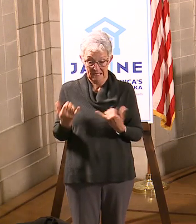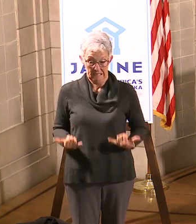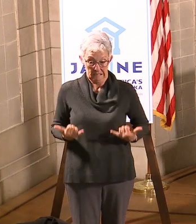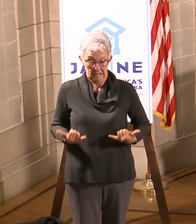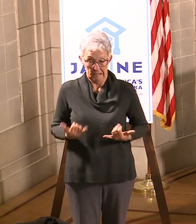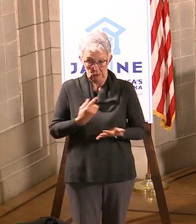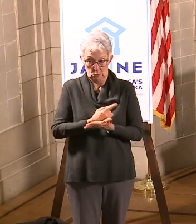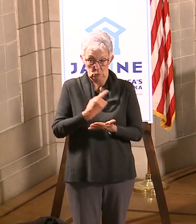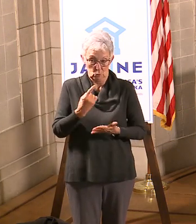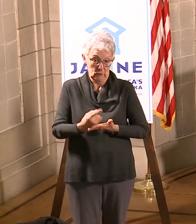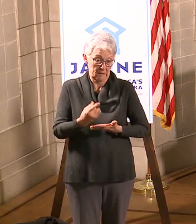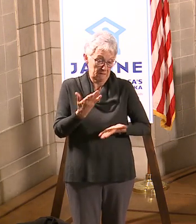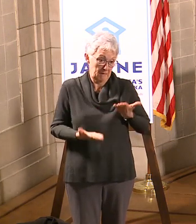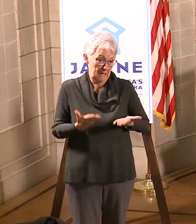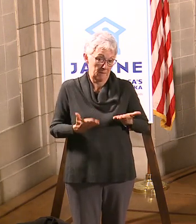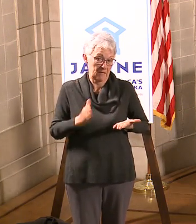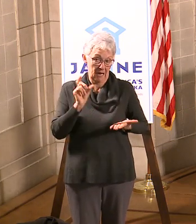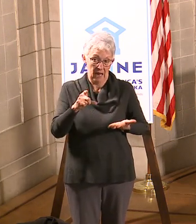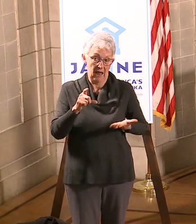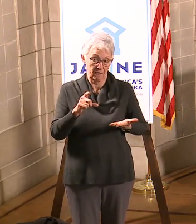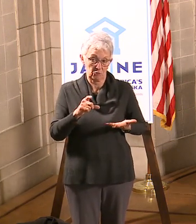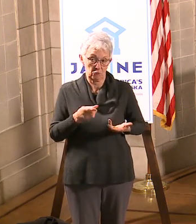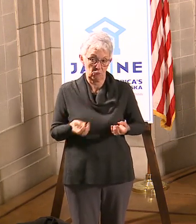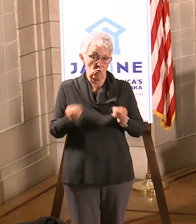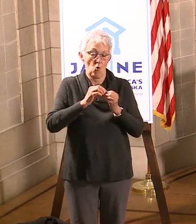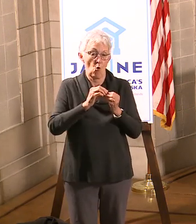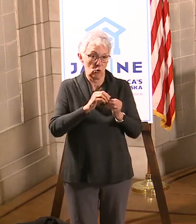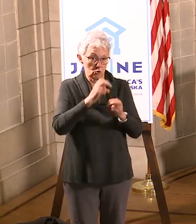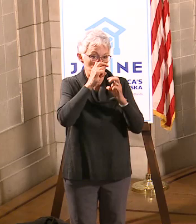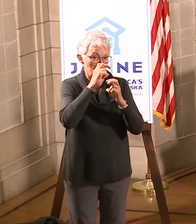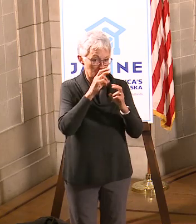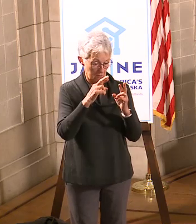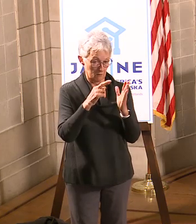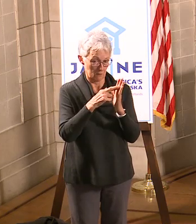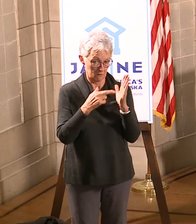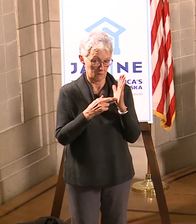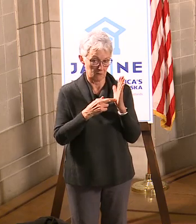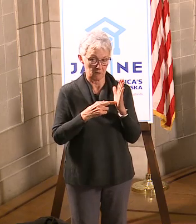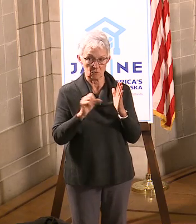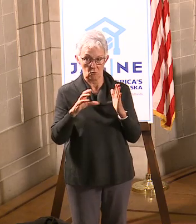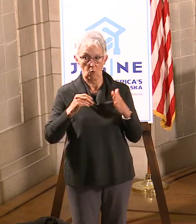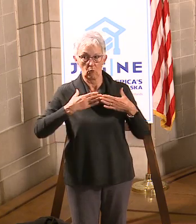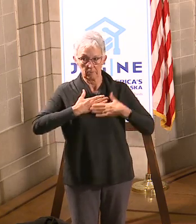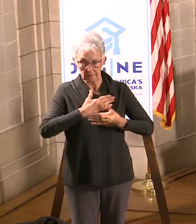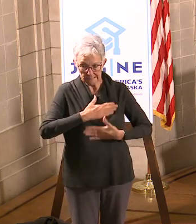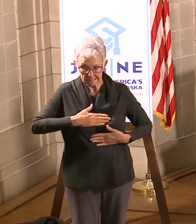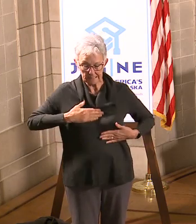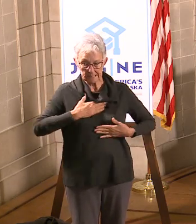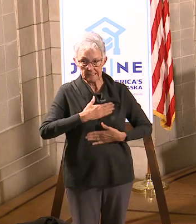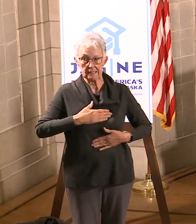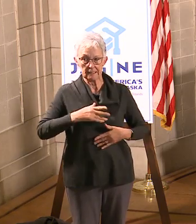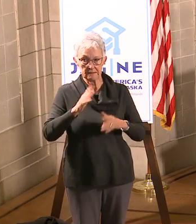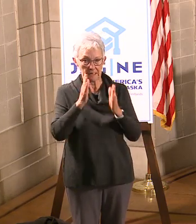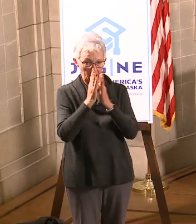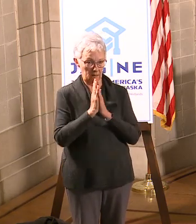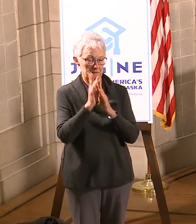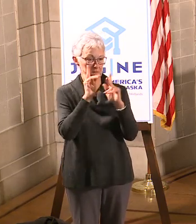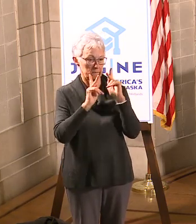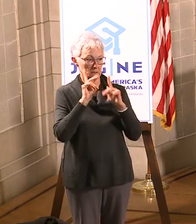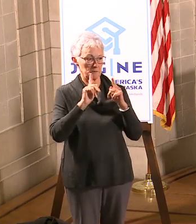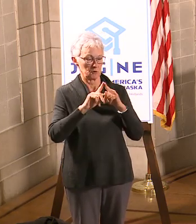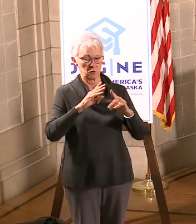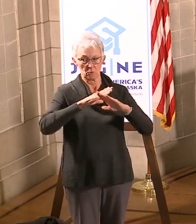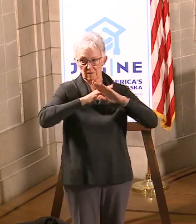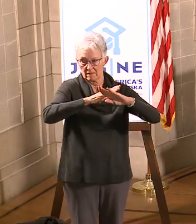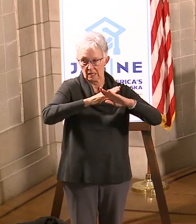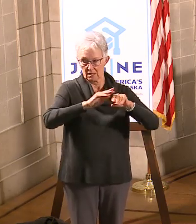we see that threshold go into place. So again, folks, please take all the steps to reduce the spread of the virus and pay attention as we may